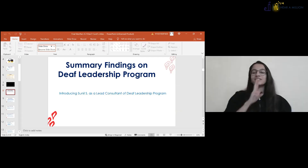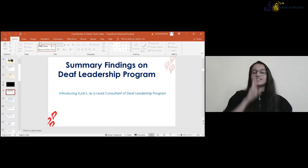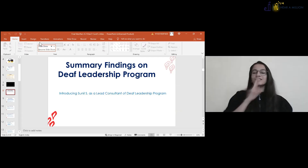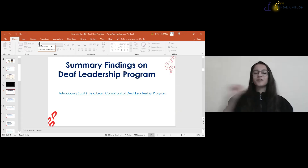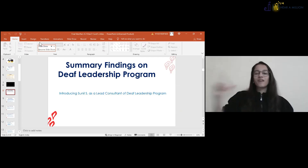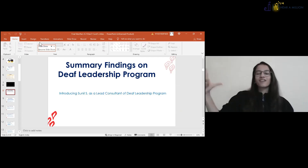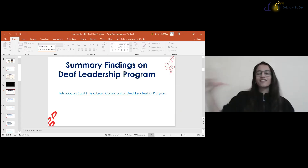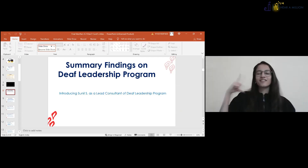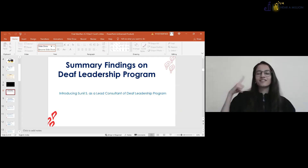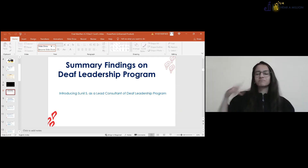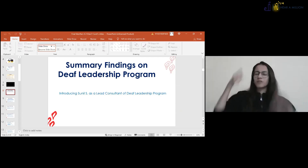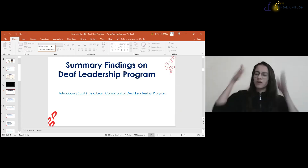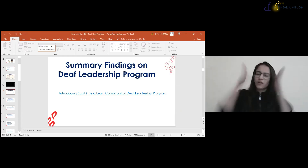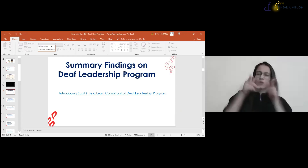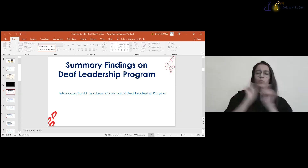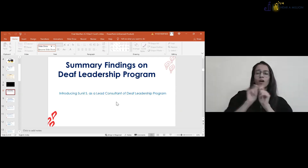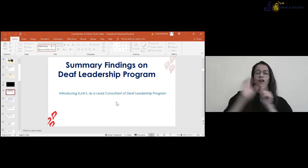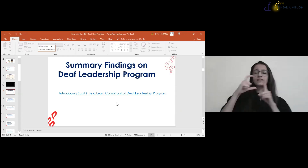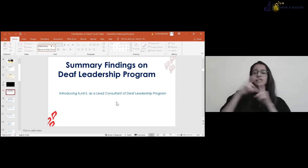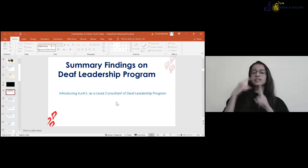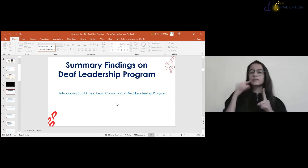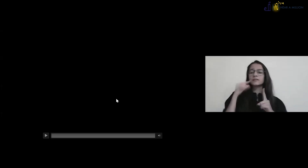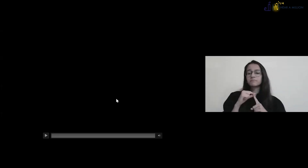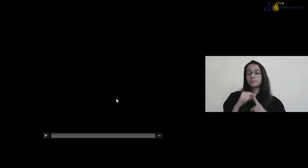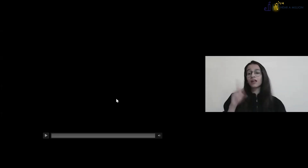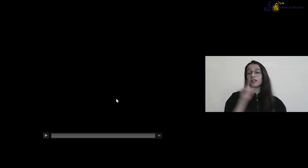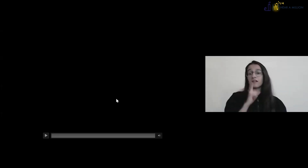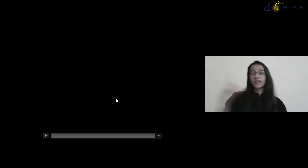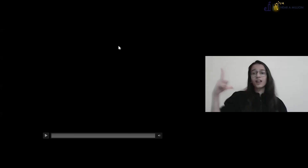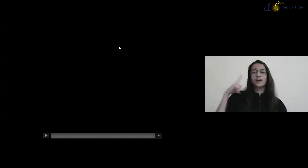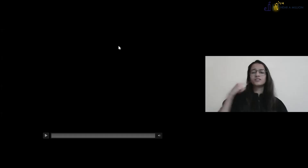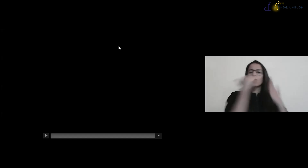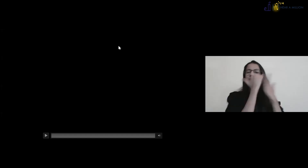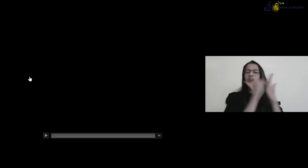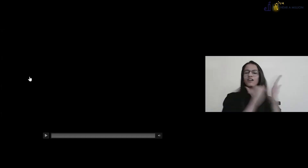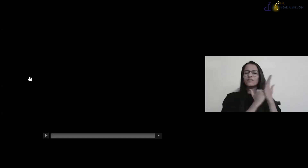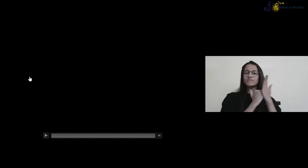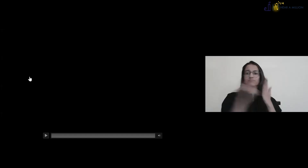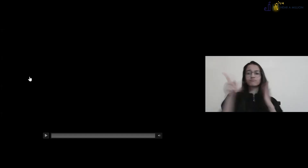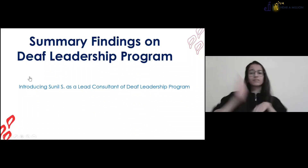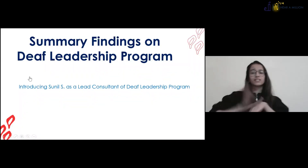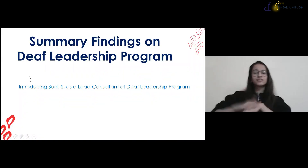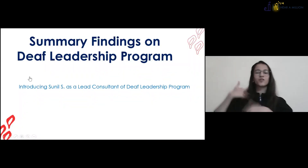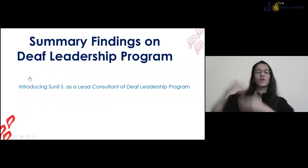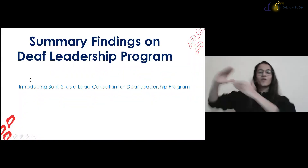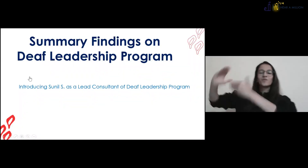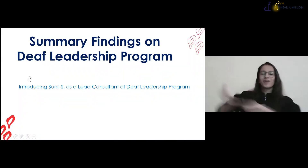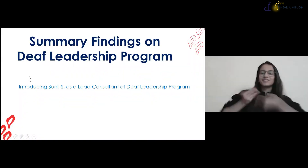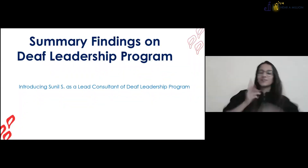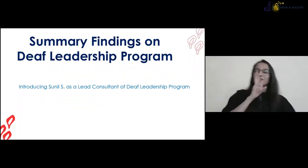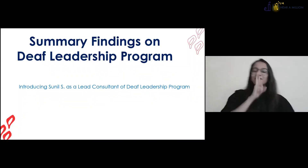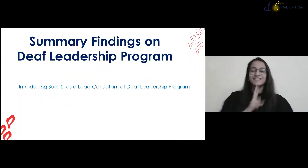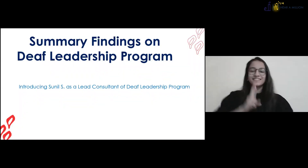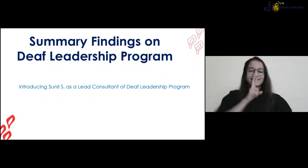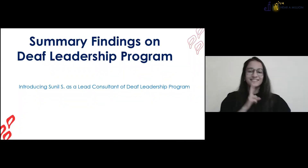So now we welcome Sunil, who is the lead consultant for the Deaf Leadership Program,